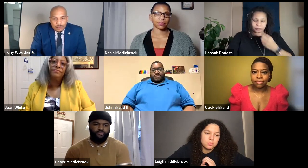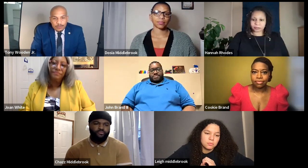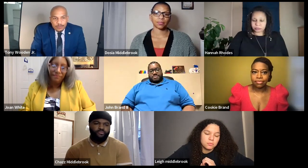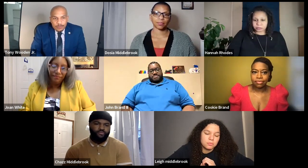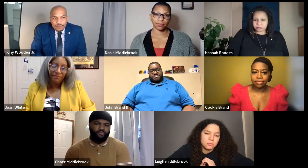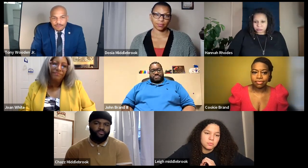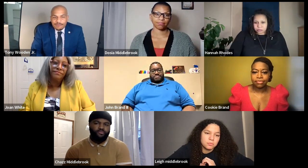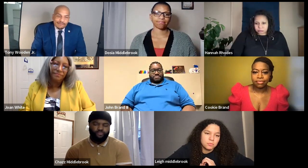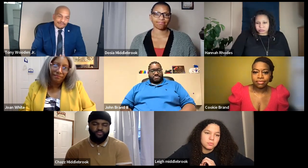colors.